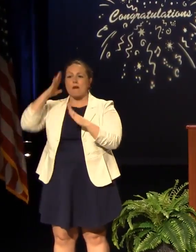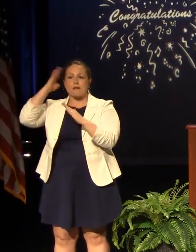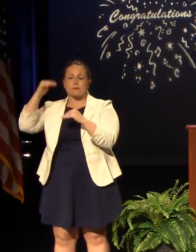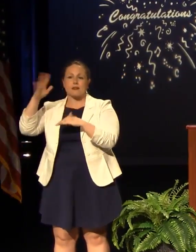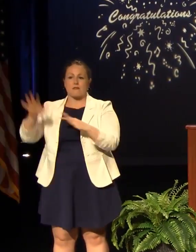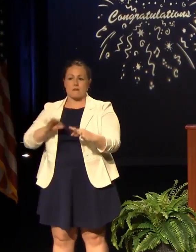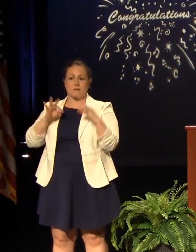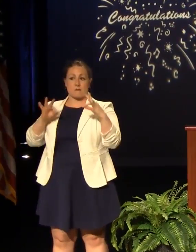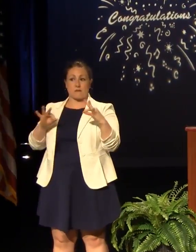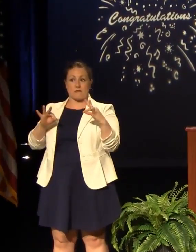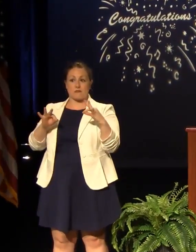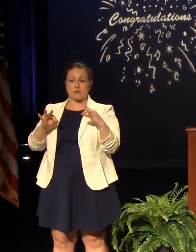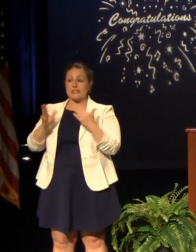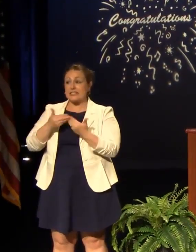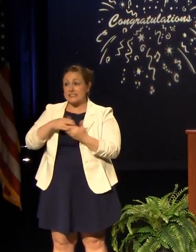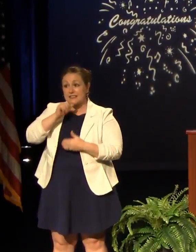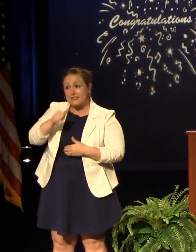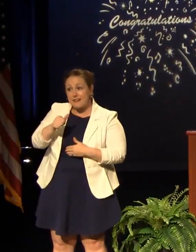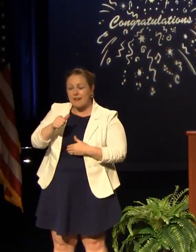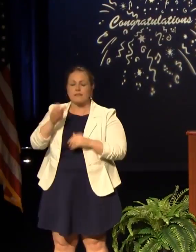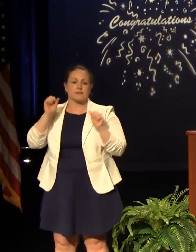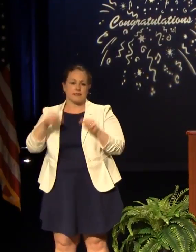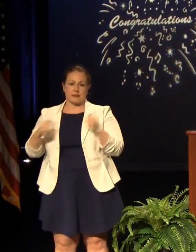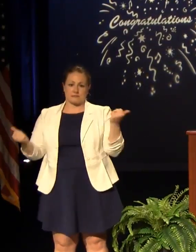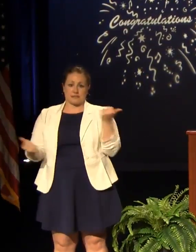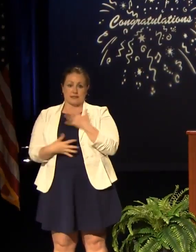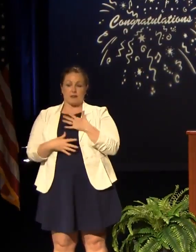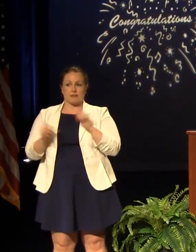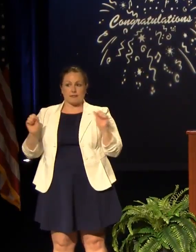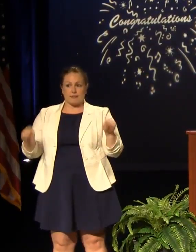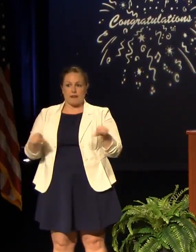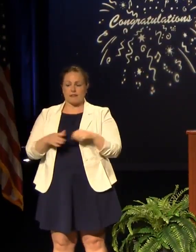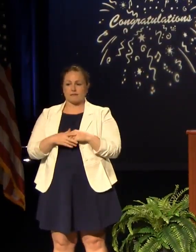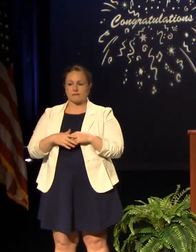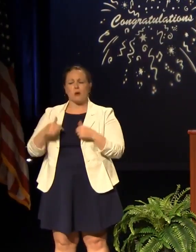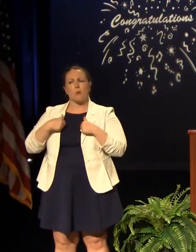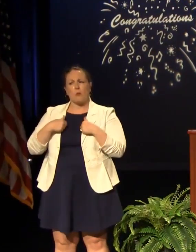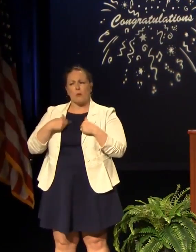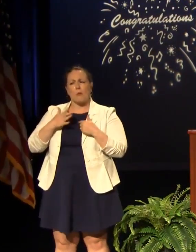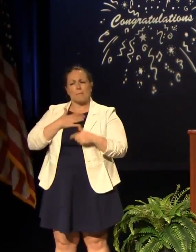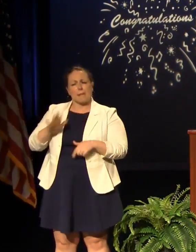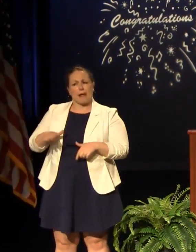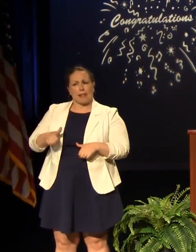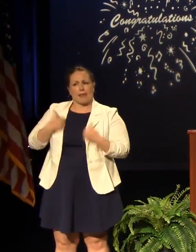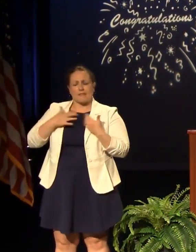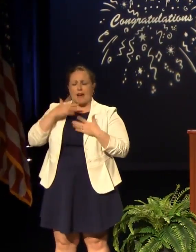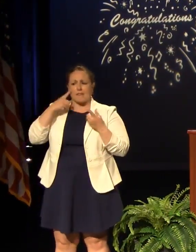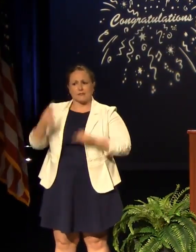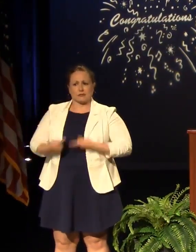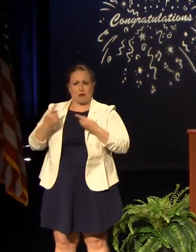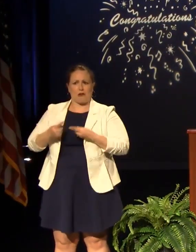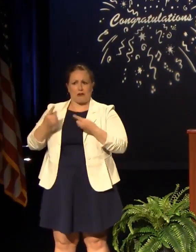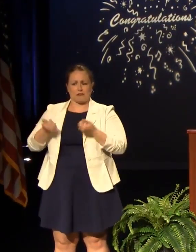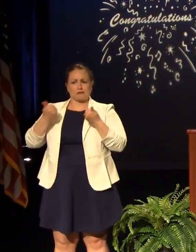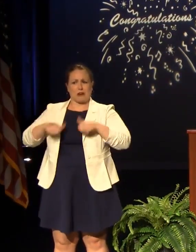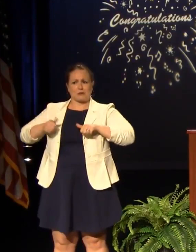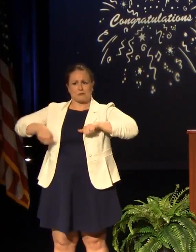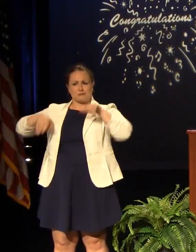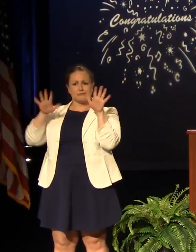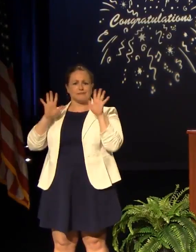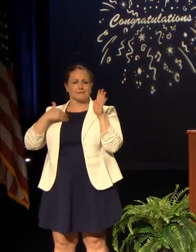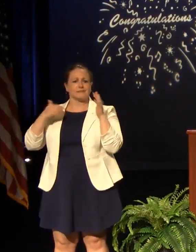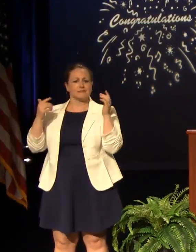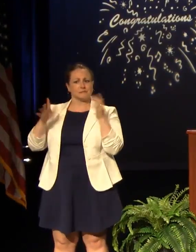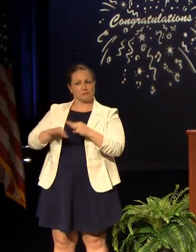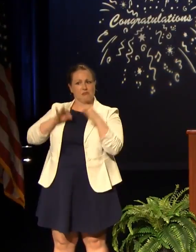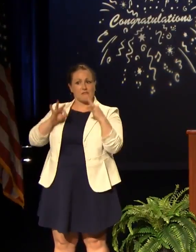I know it's not easy and can even be terrifying. I've struggled to do this for most of my life, and I can say that my proudest moments came when I